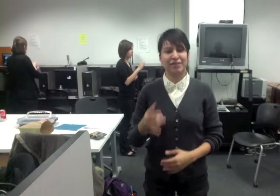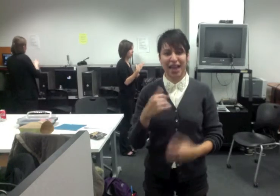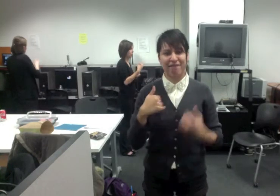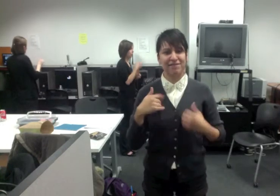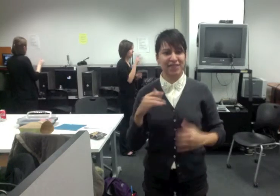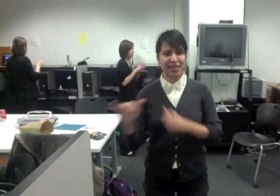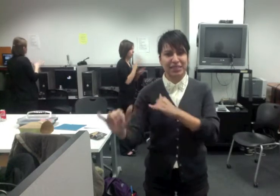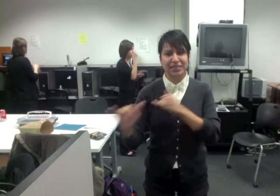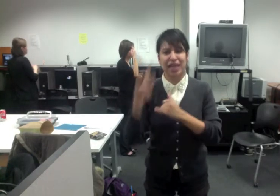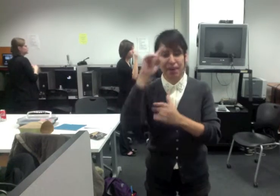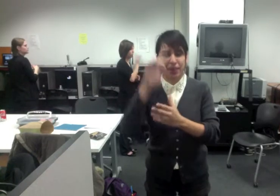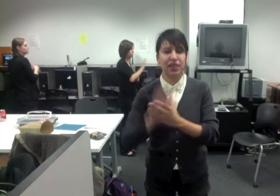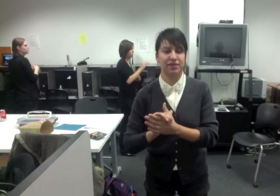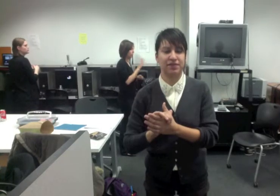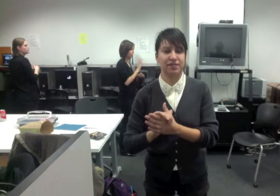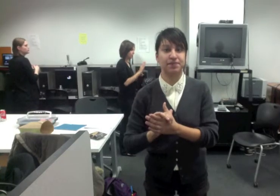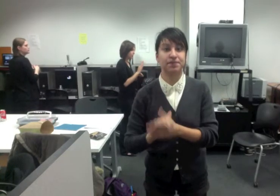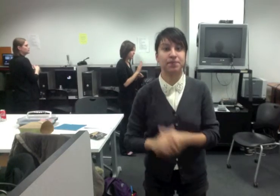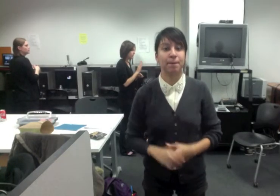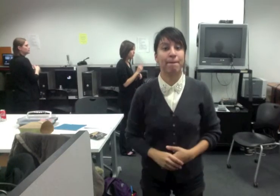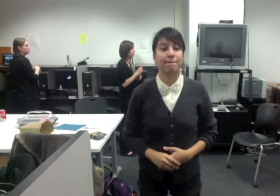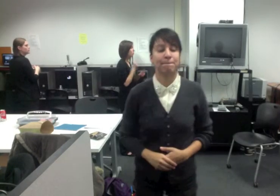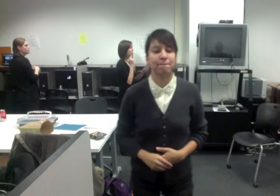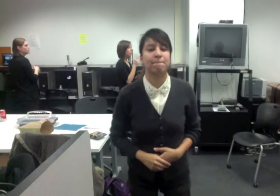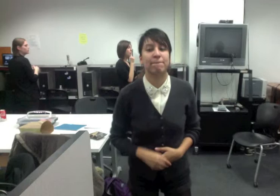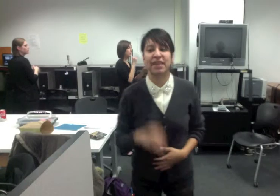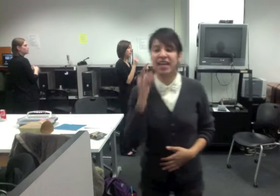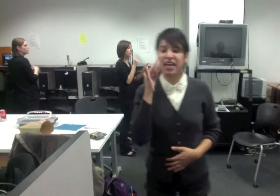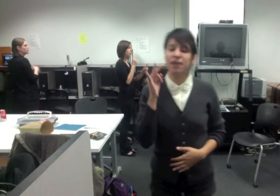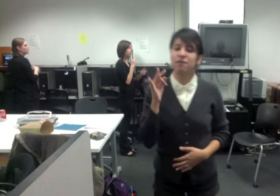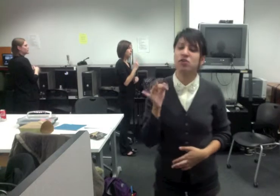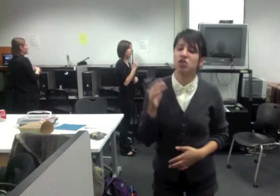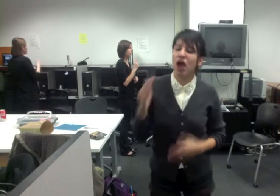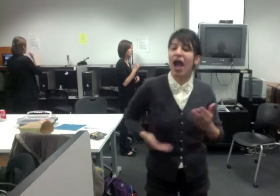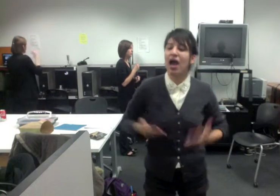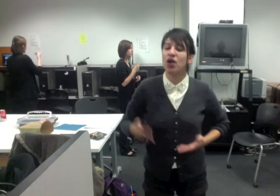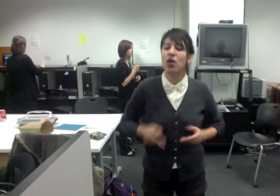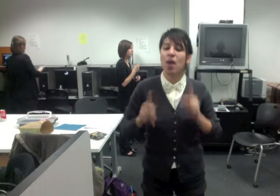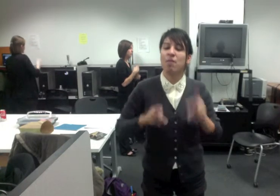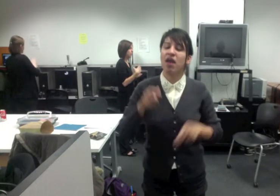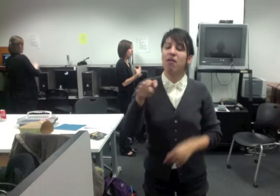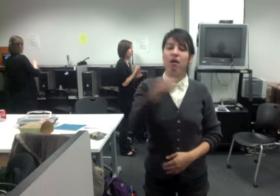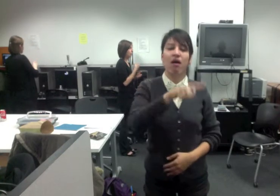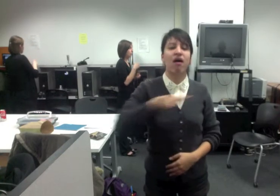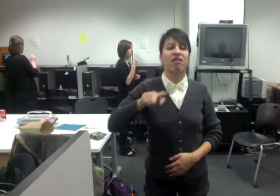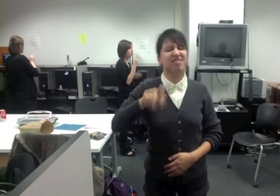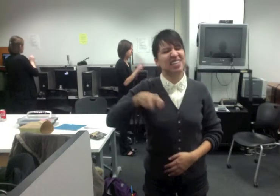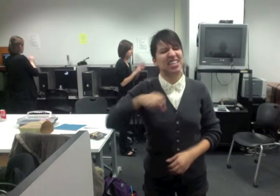if you hire people just because they can do a job, they'll work for your money. But if you hire people who believe what you believe, they work for your blood and sweat and